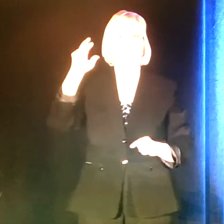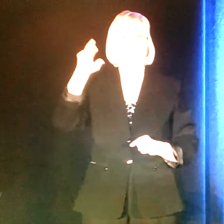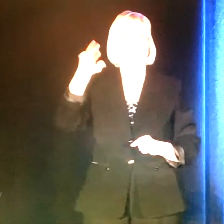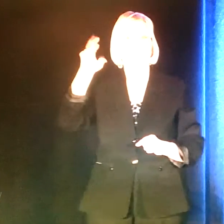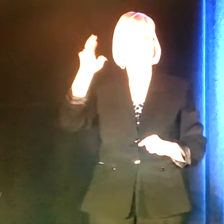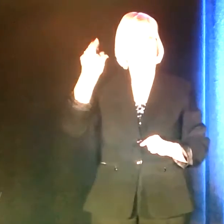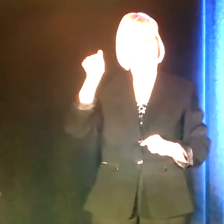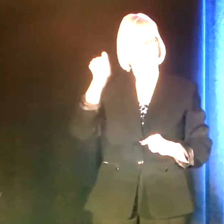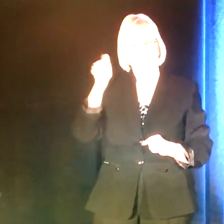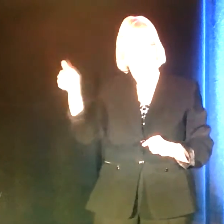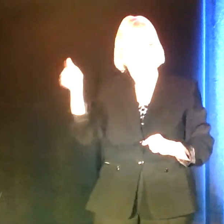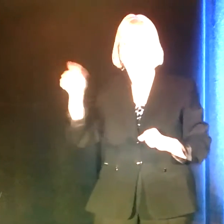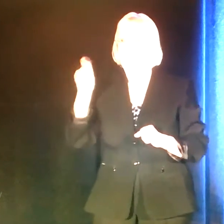So now the rules for a pitcher